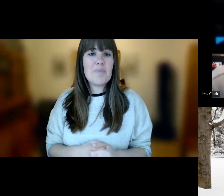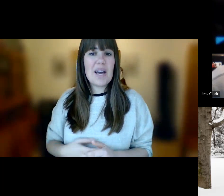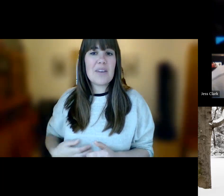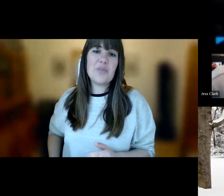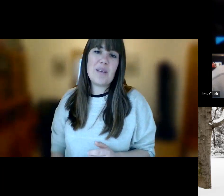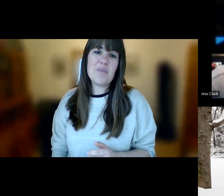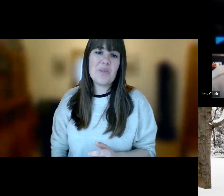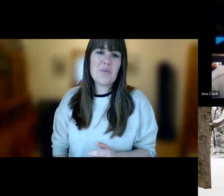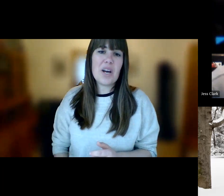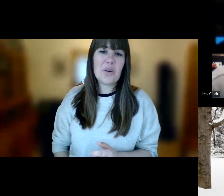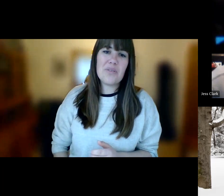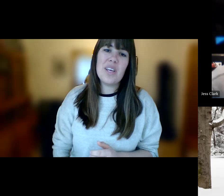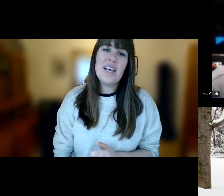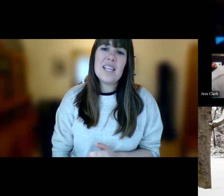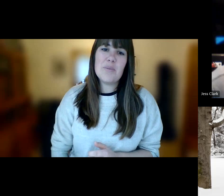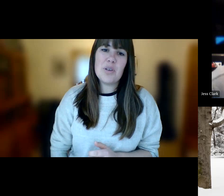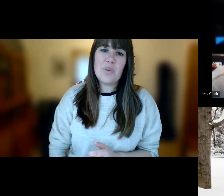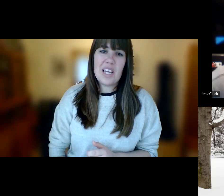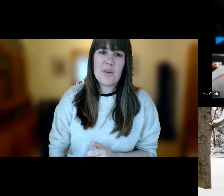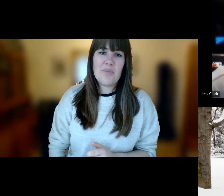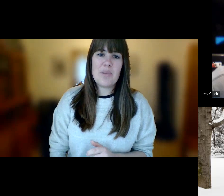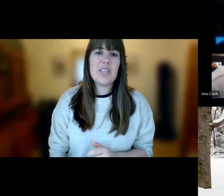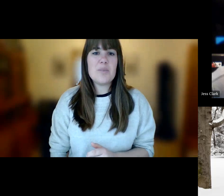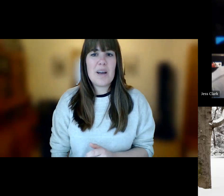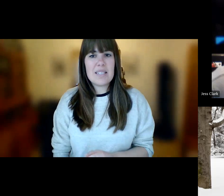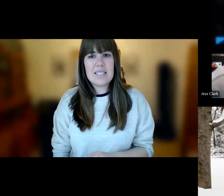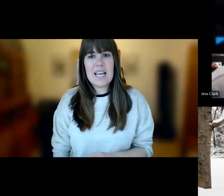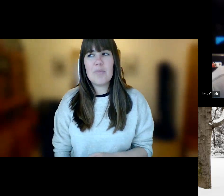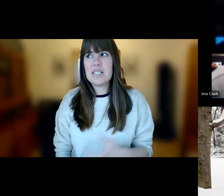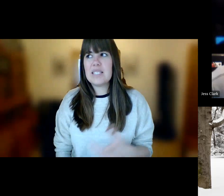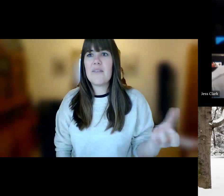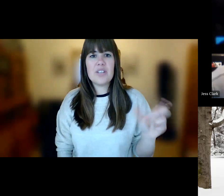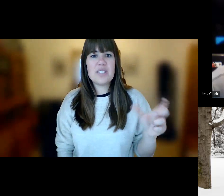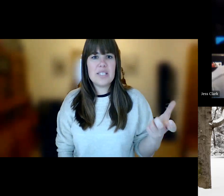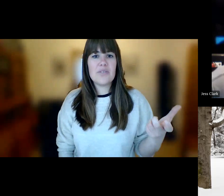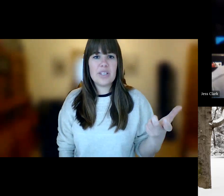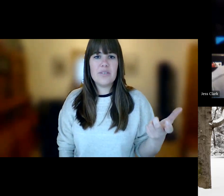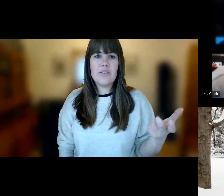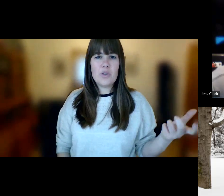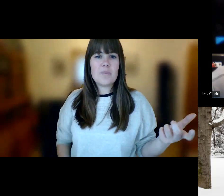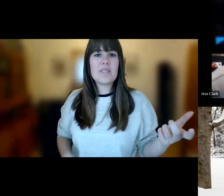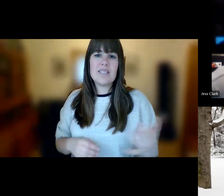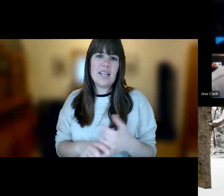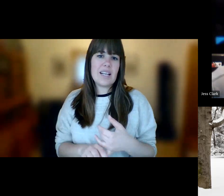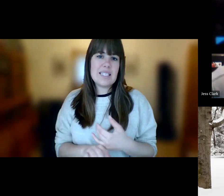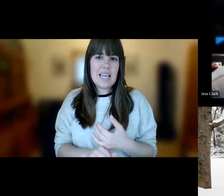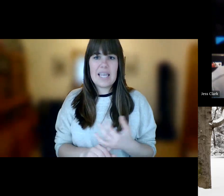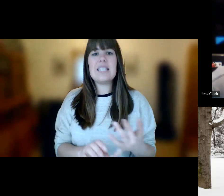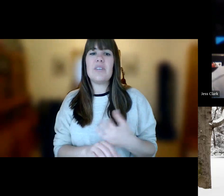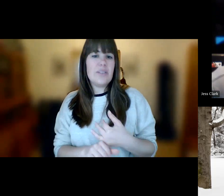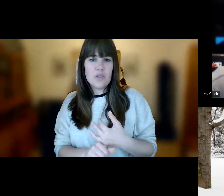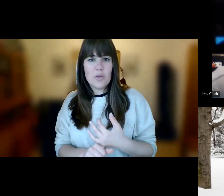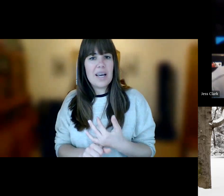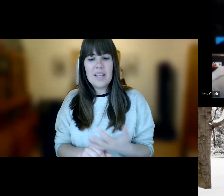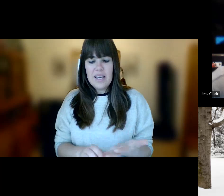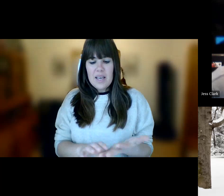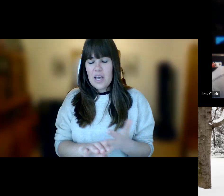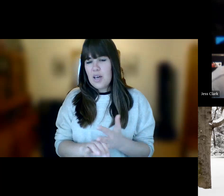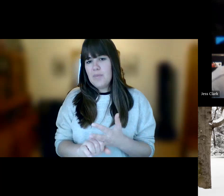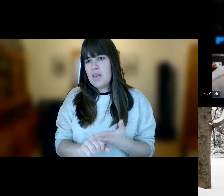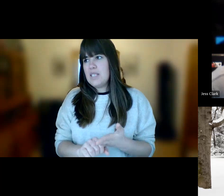for feedback for people that we work with, the more that we can hopefully break those barriers down. But it's having those in different forms. So like I say, easy read